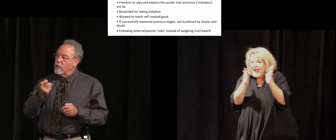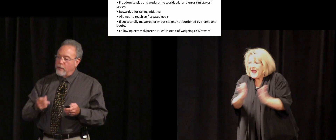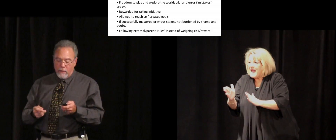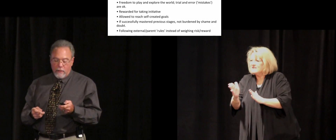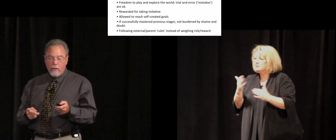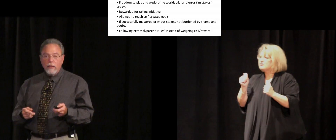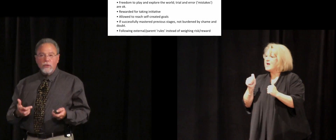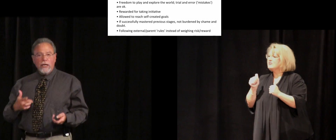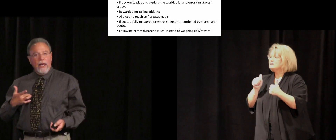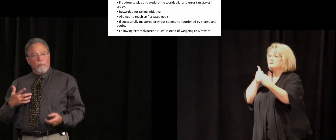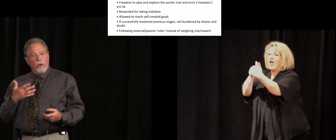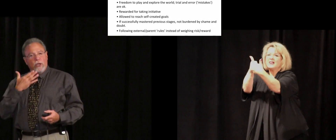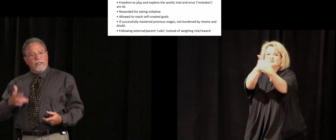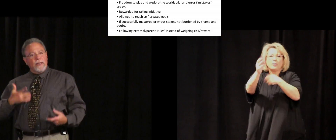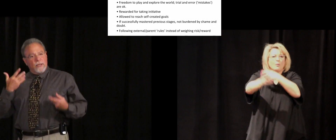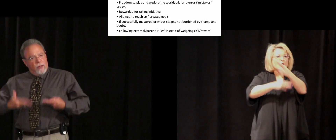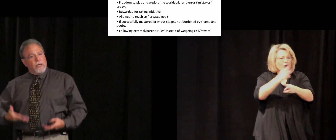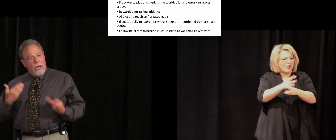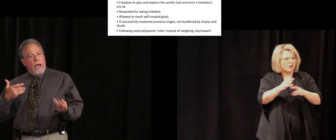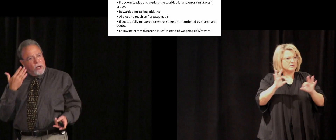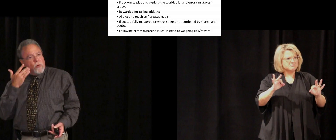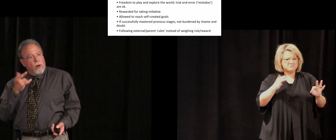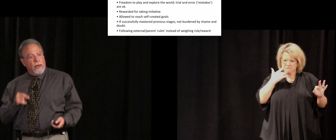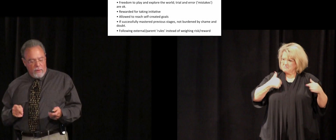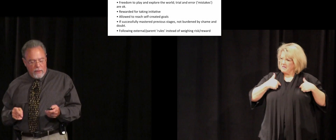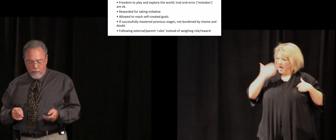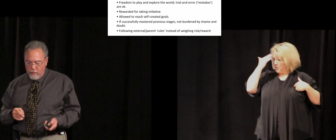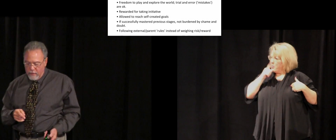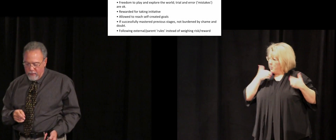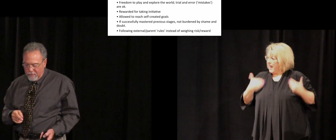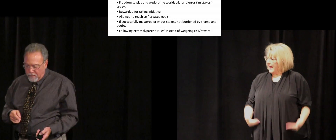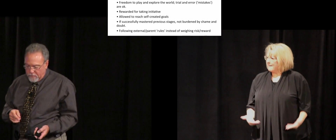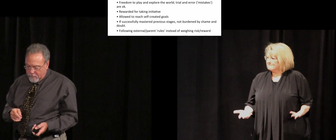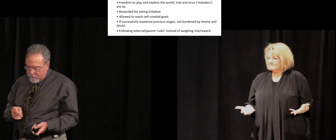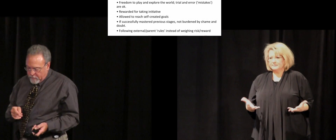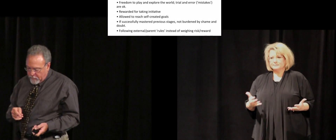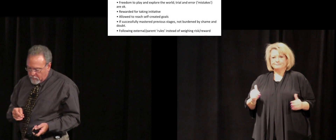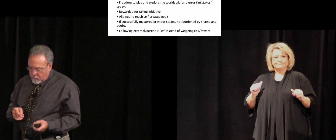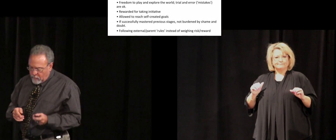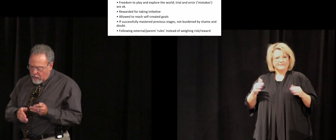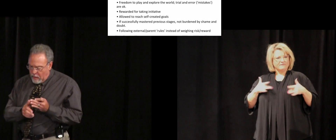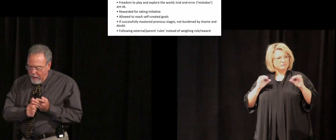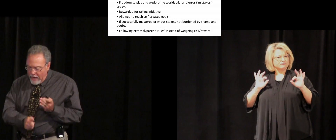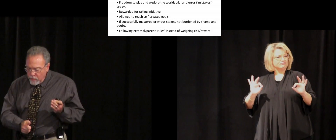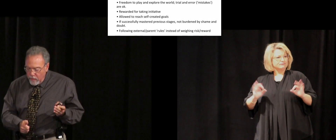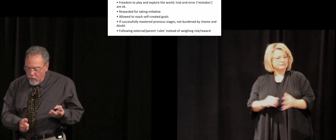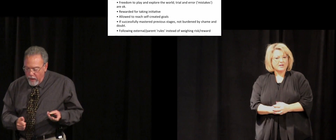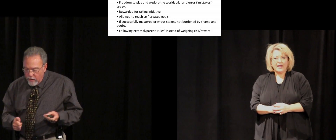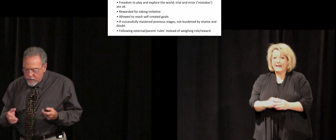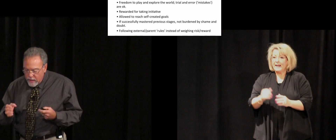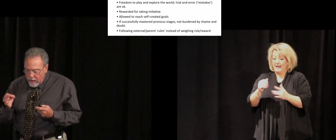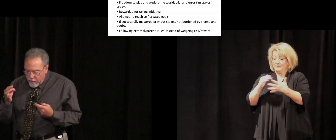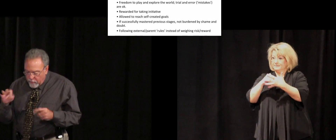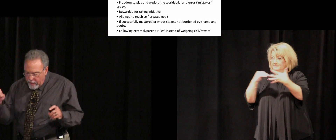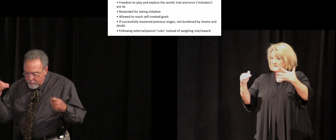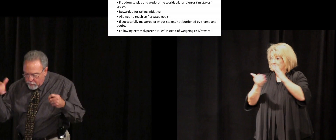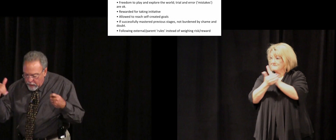to parents and educators. And they don't have any guilt when they fail. They just say, I want to try it again.